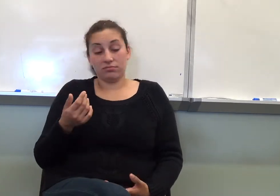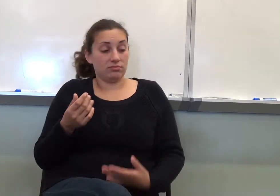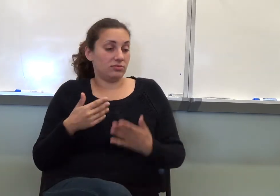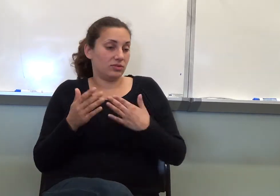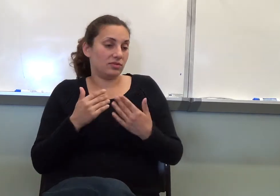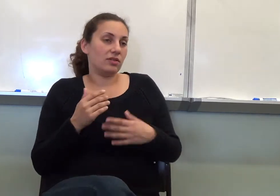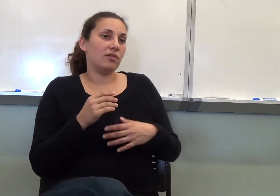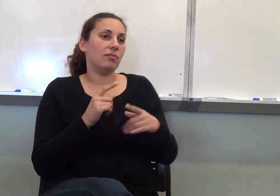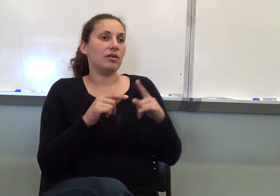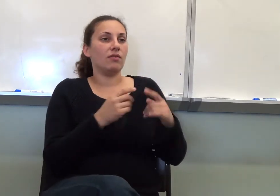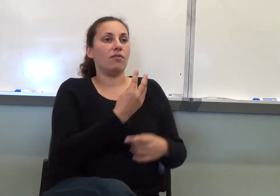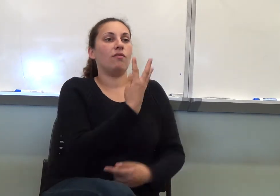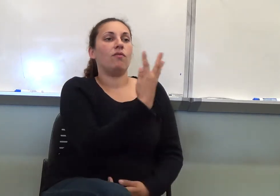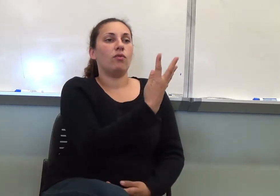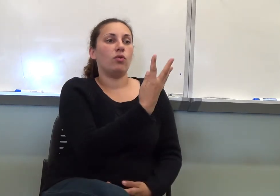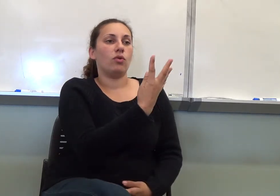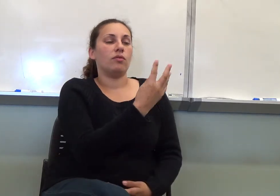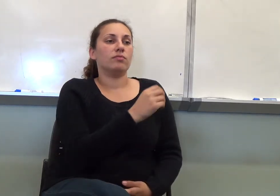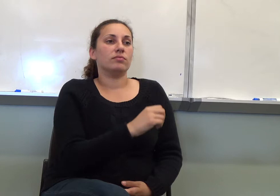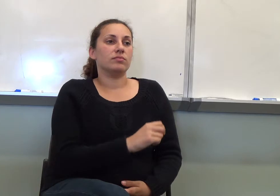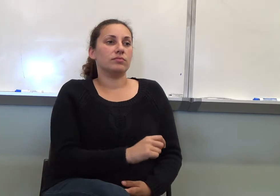Minus 0.9a plus